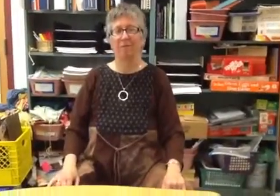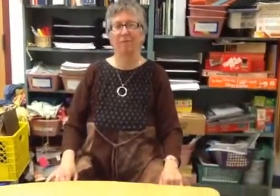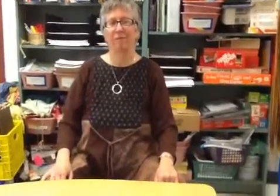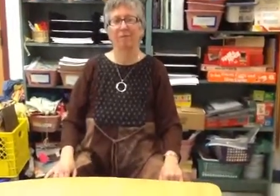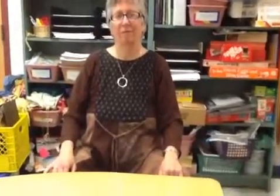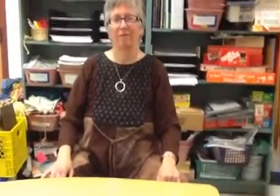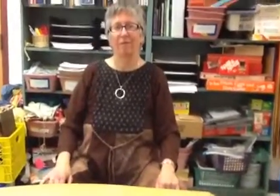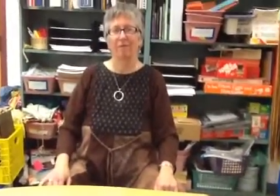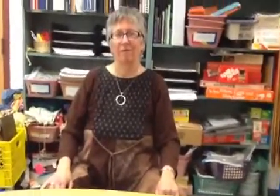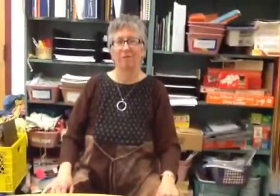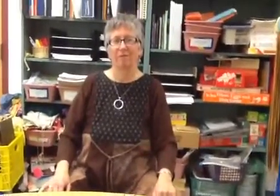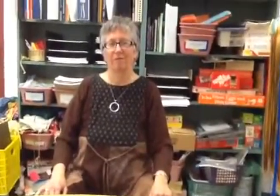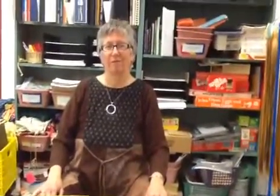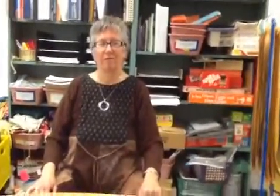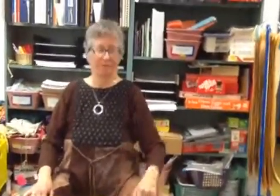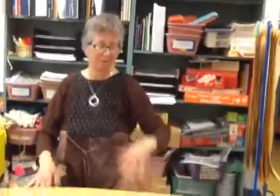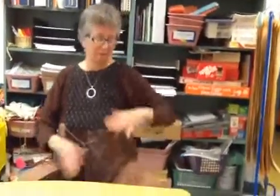'Cause there's a spark in you.